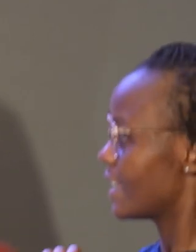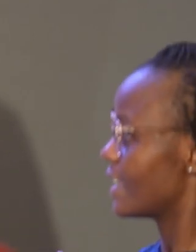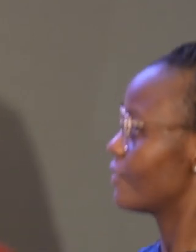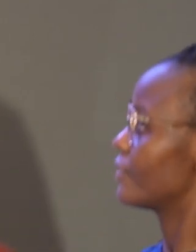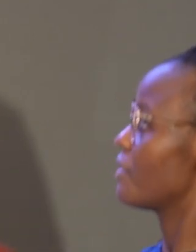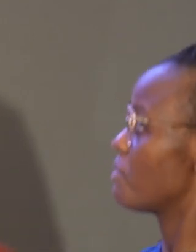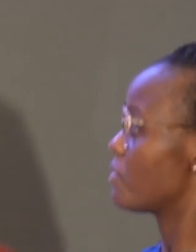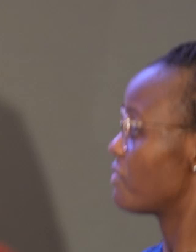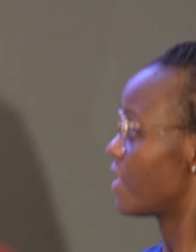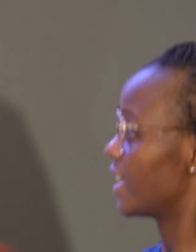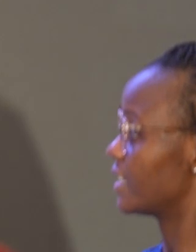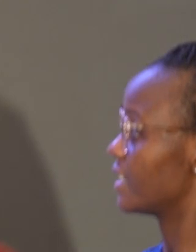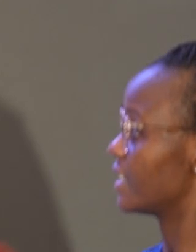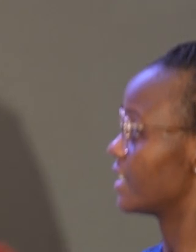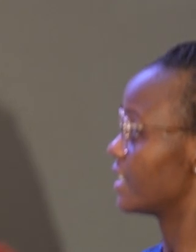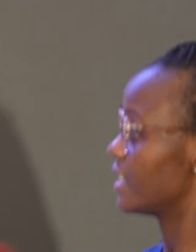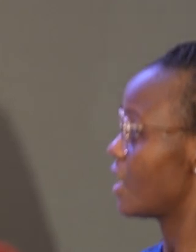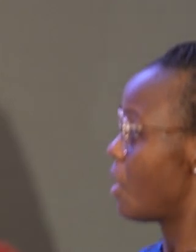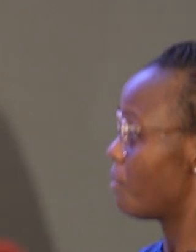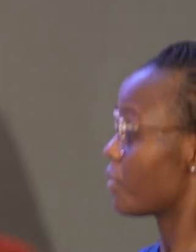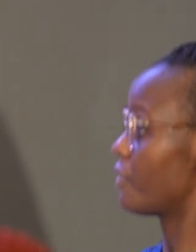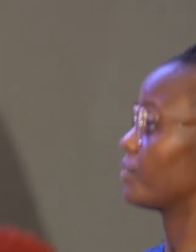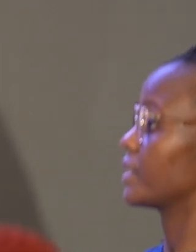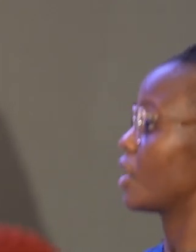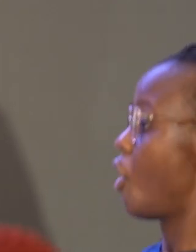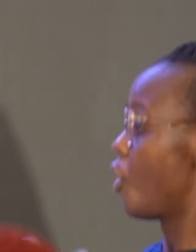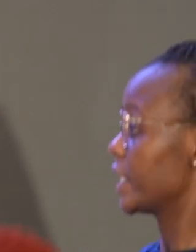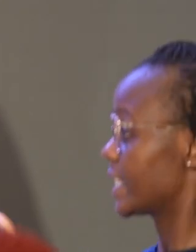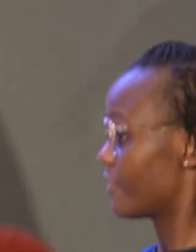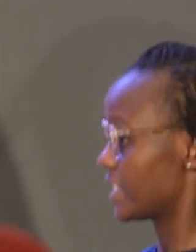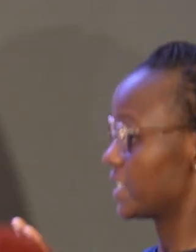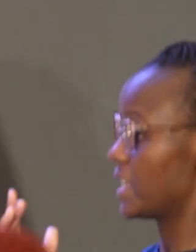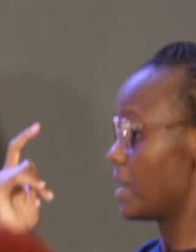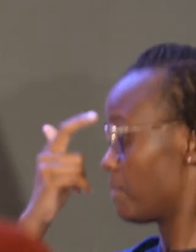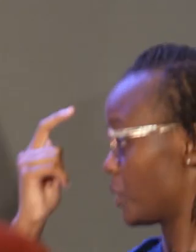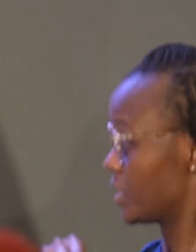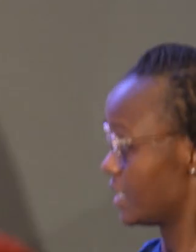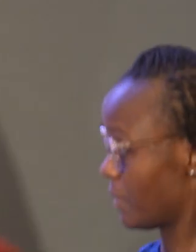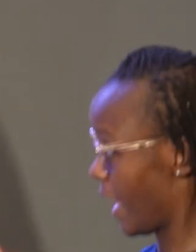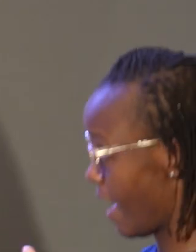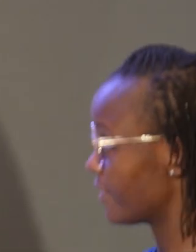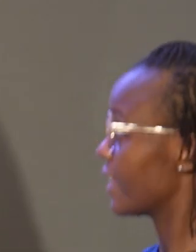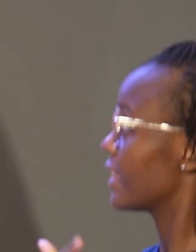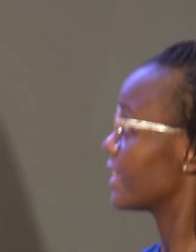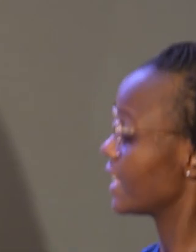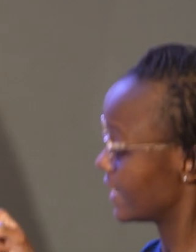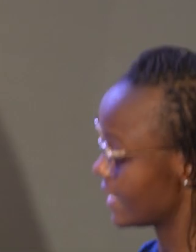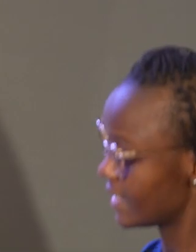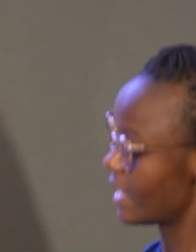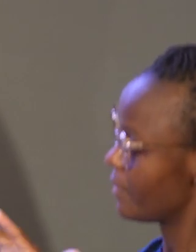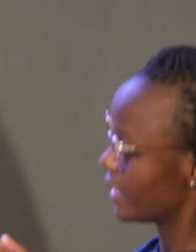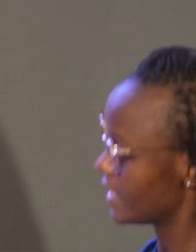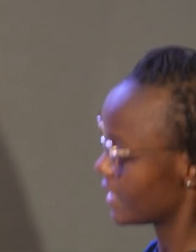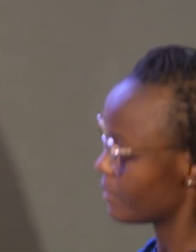these products and services on the basis of disability alone then amount to a form of discrimination